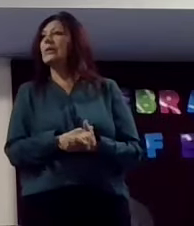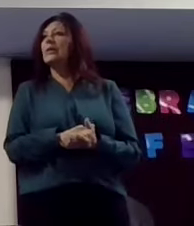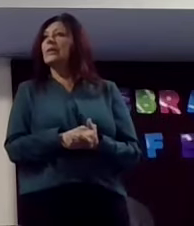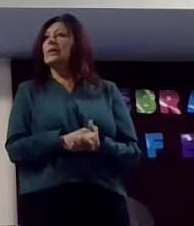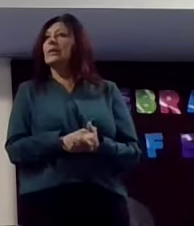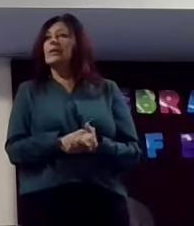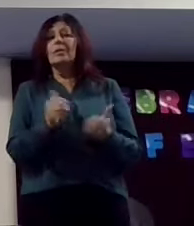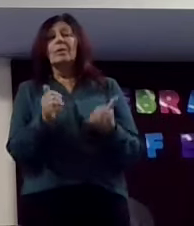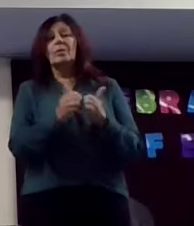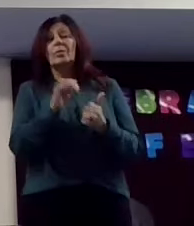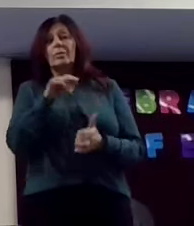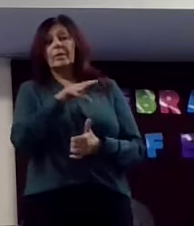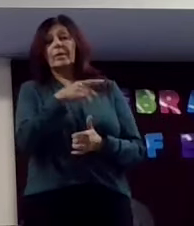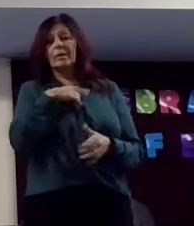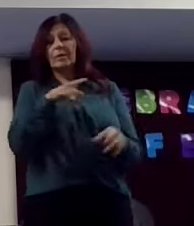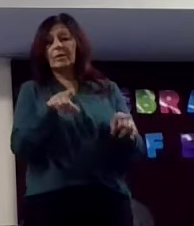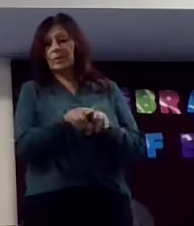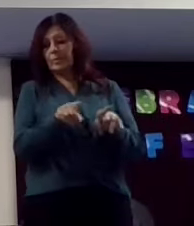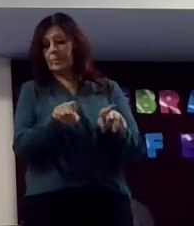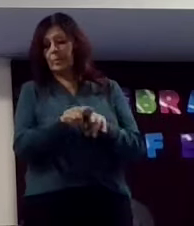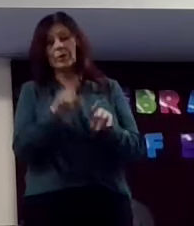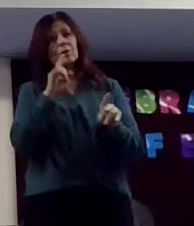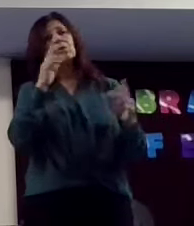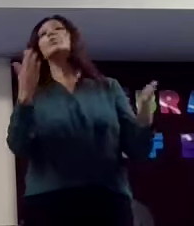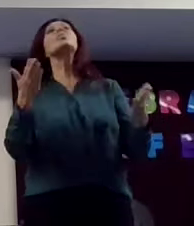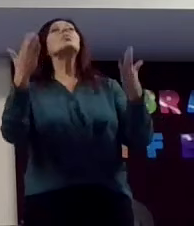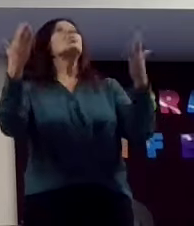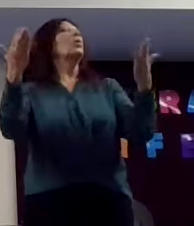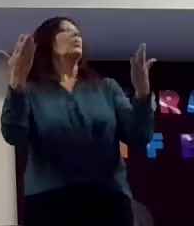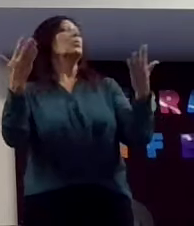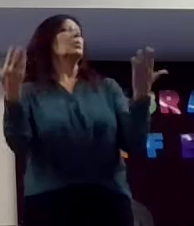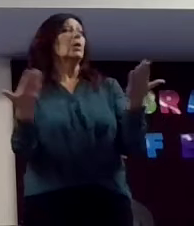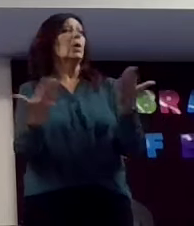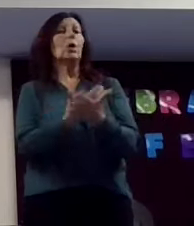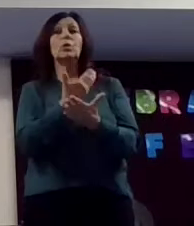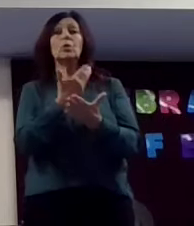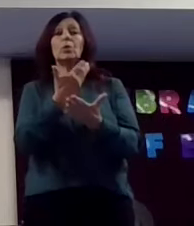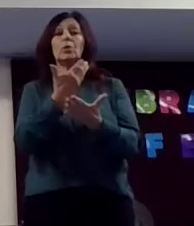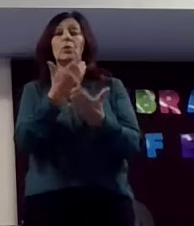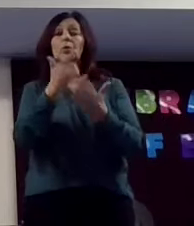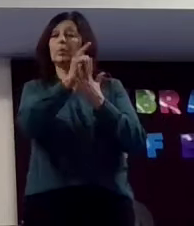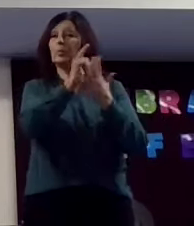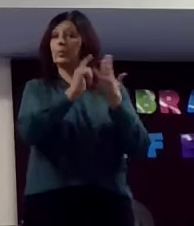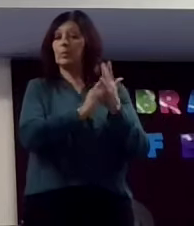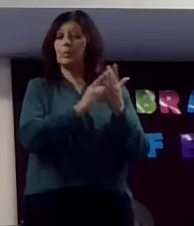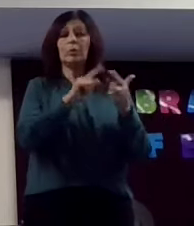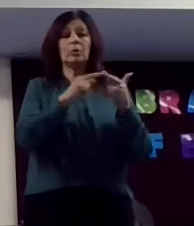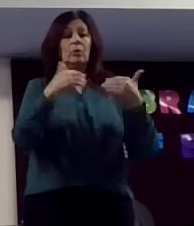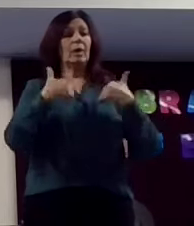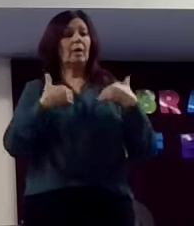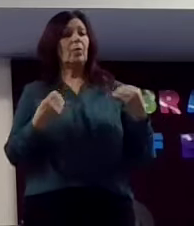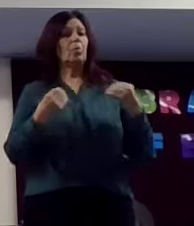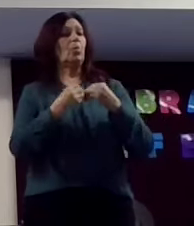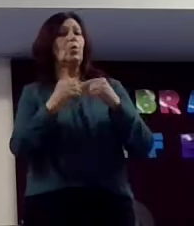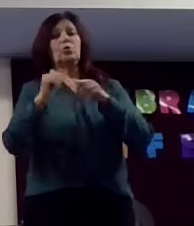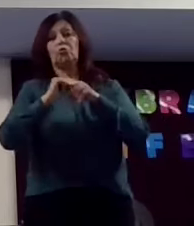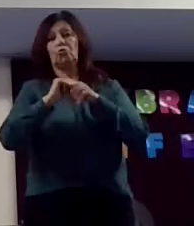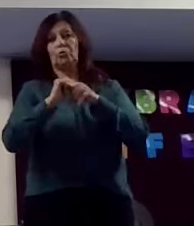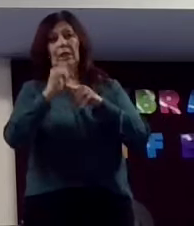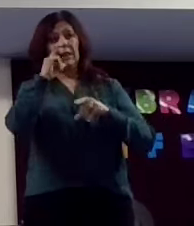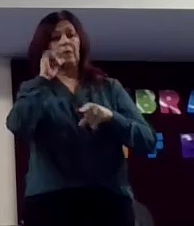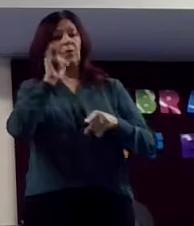that, I would like to also propose a new legislation to have more training